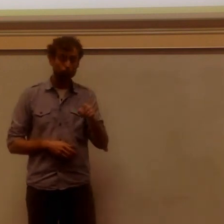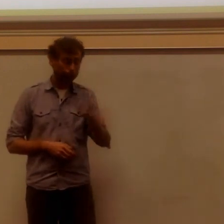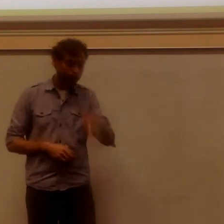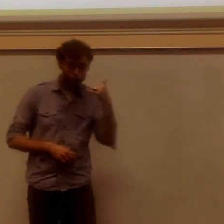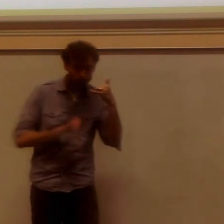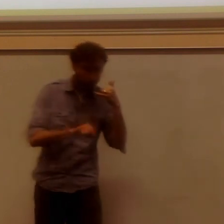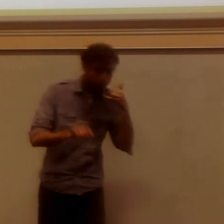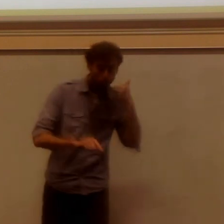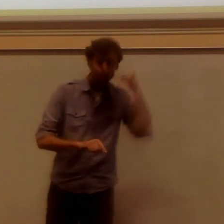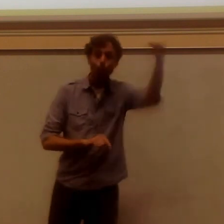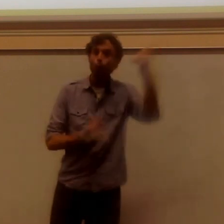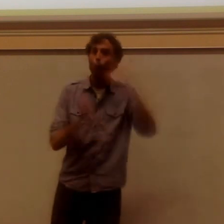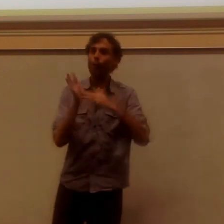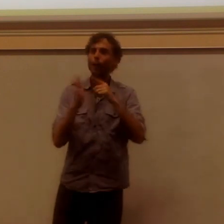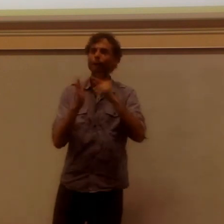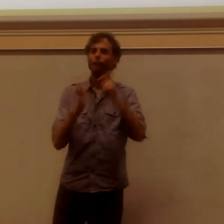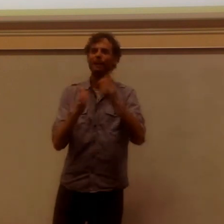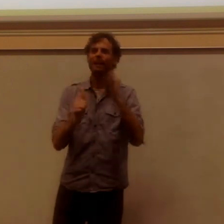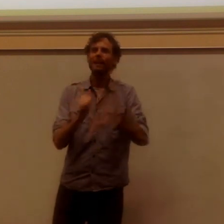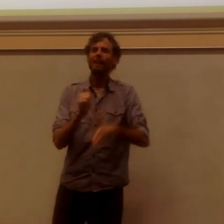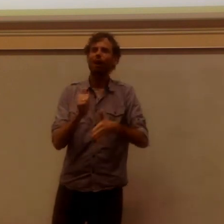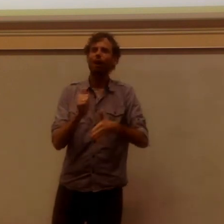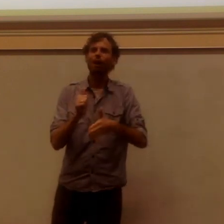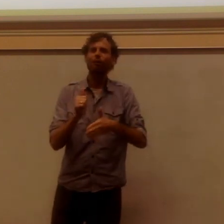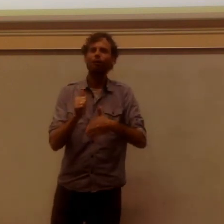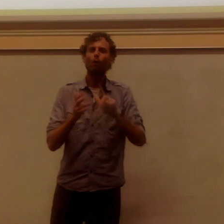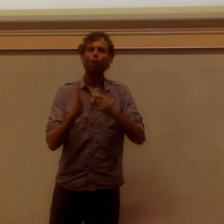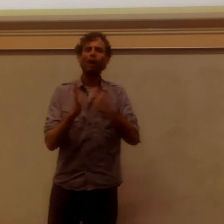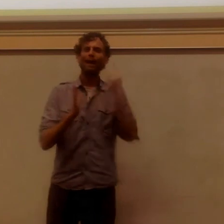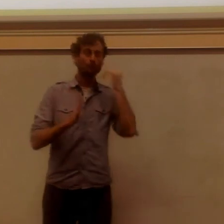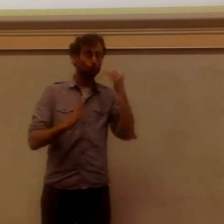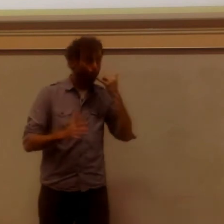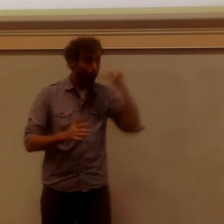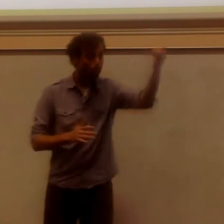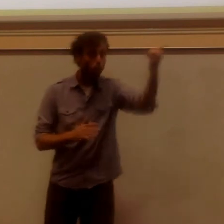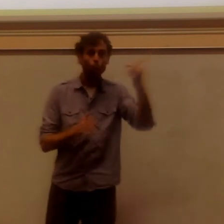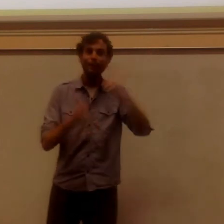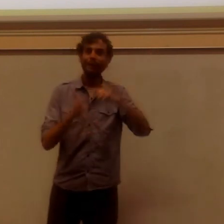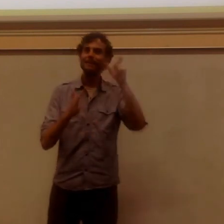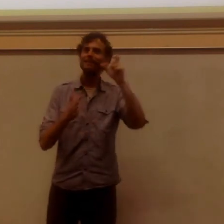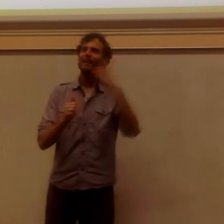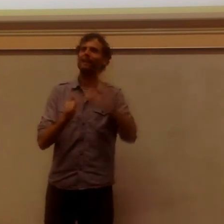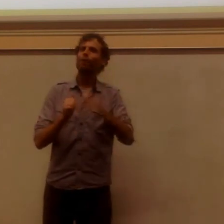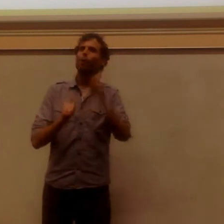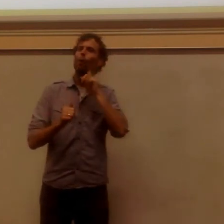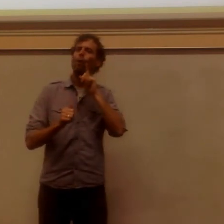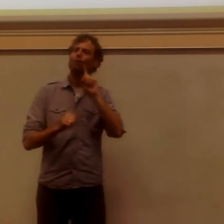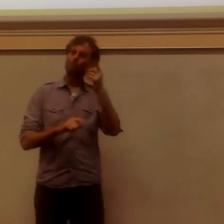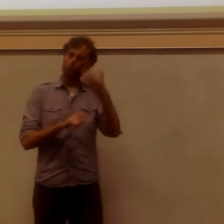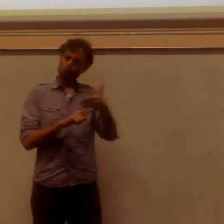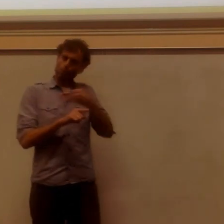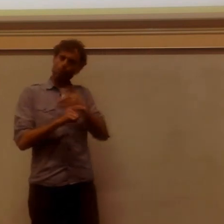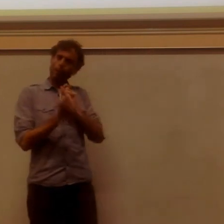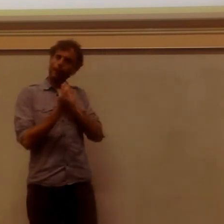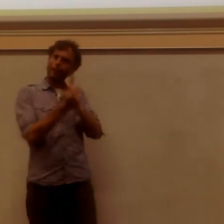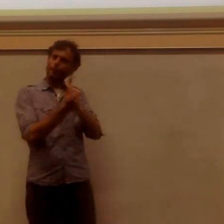One of the things that occurred to us during this project was the fact that hearing people, in making contact with their